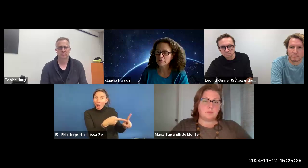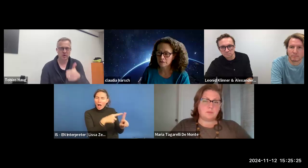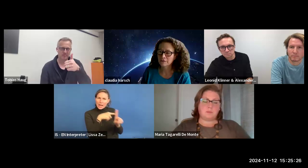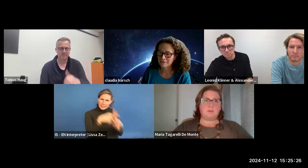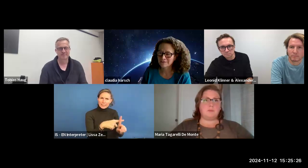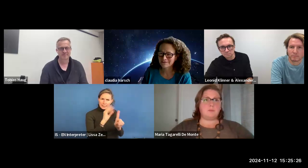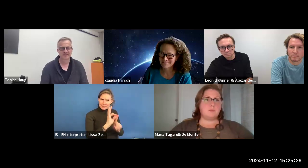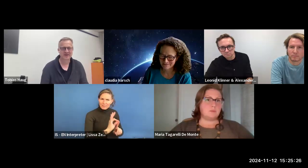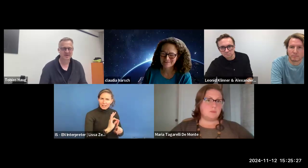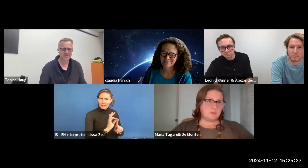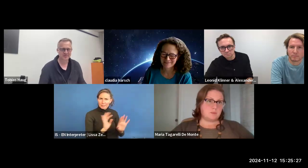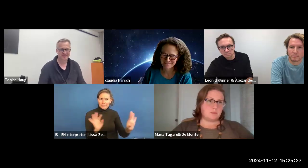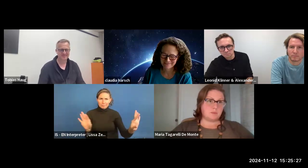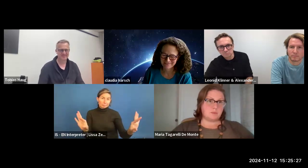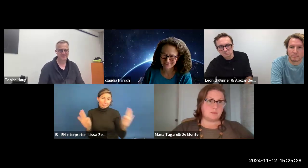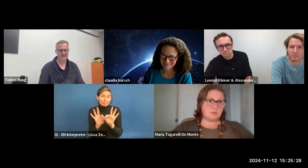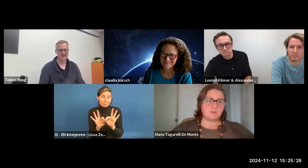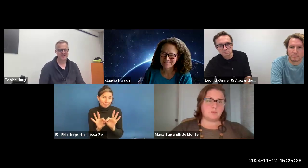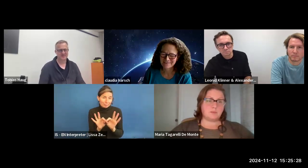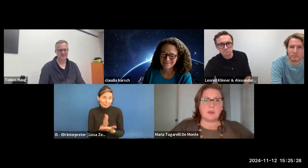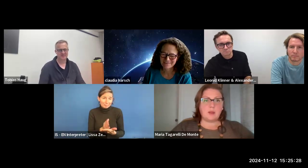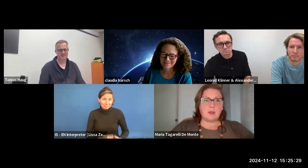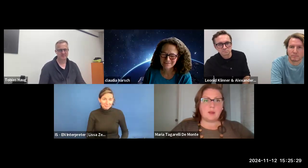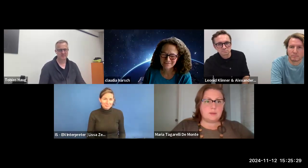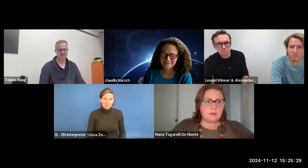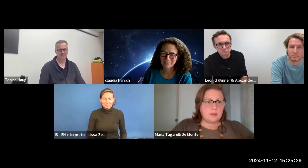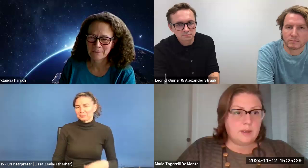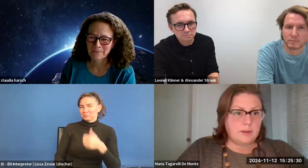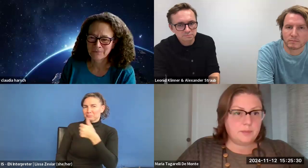definitely. Okay. Thanks, Claudia.